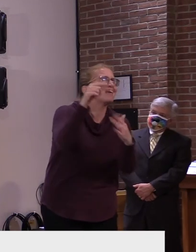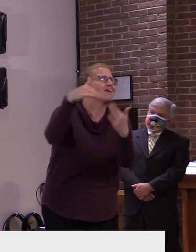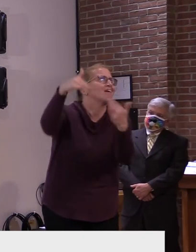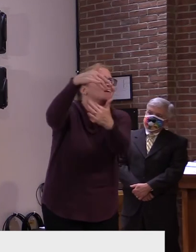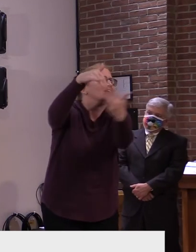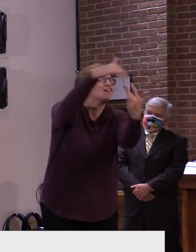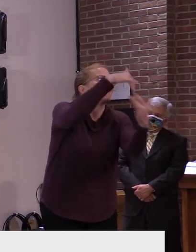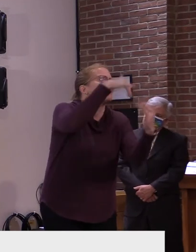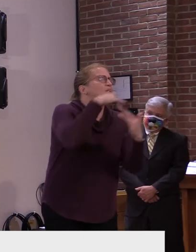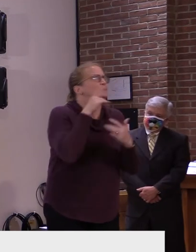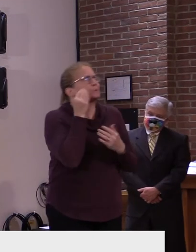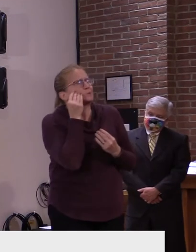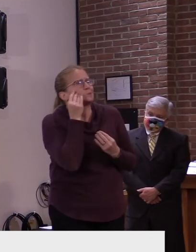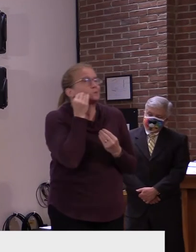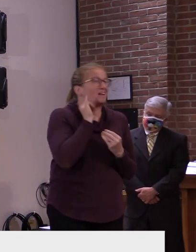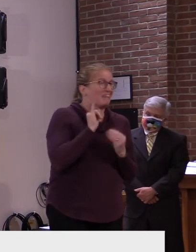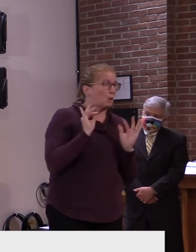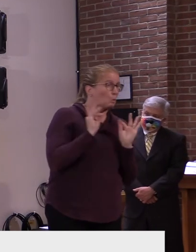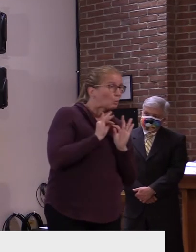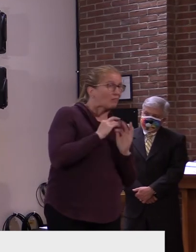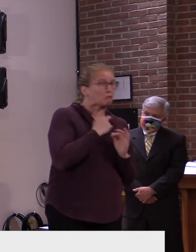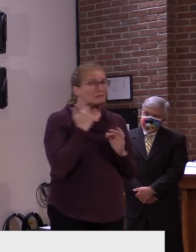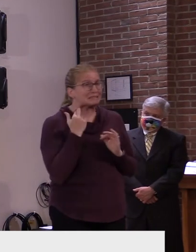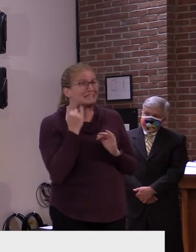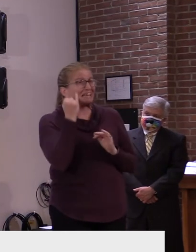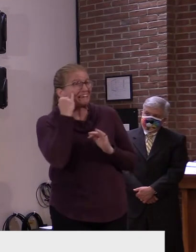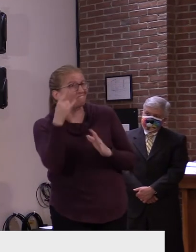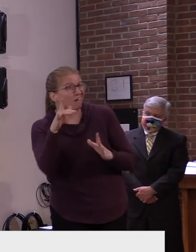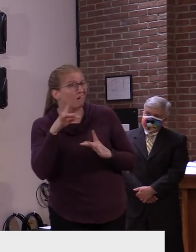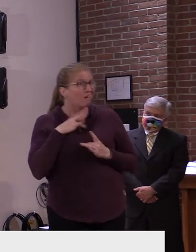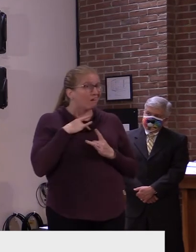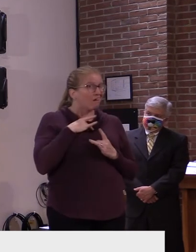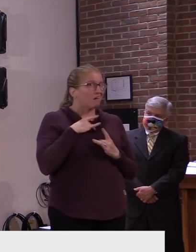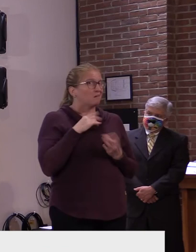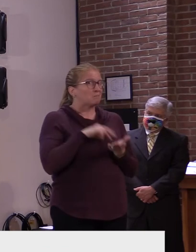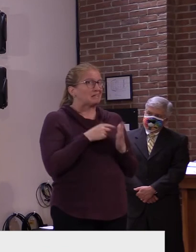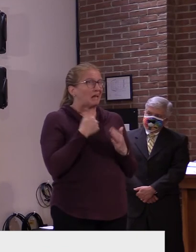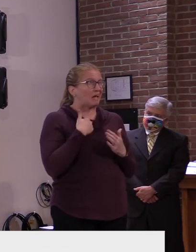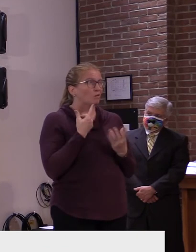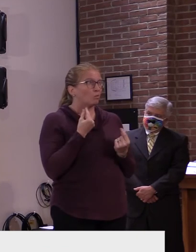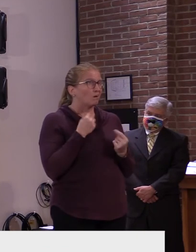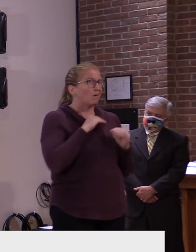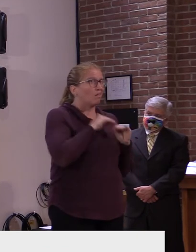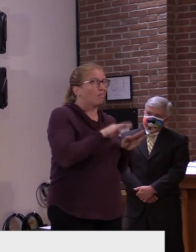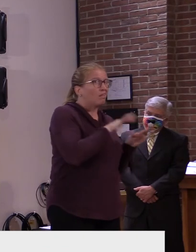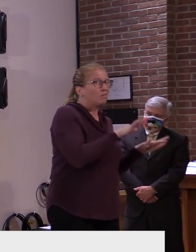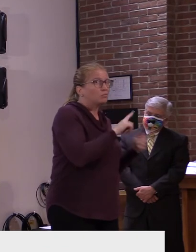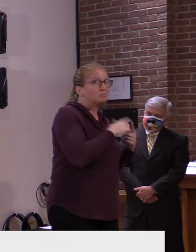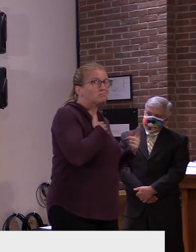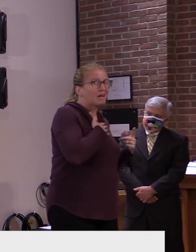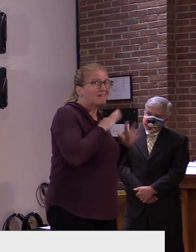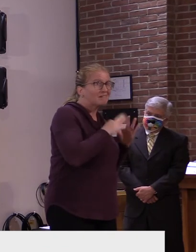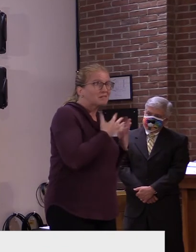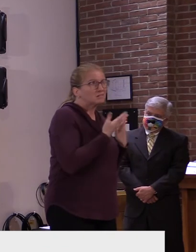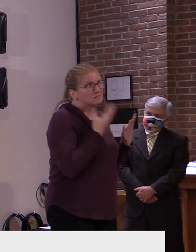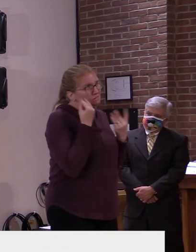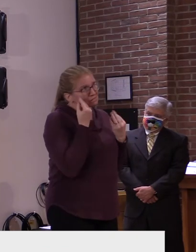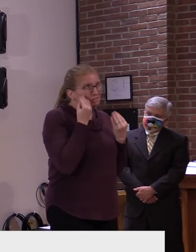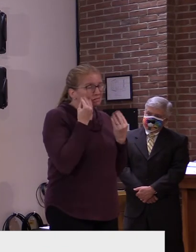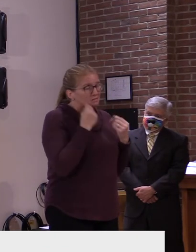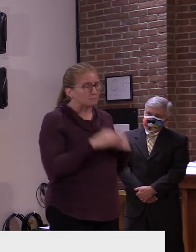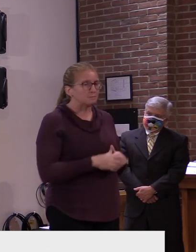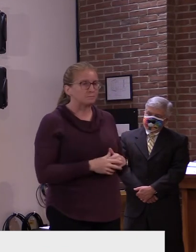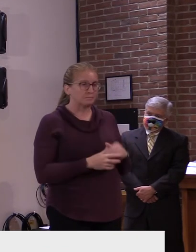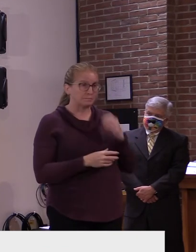but but again it's it could be risky at this point in time could we see an official reduction of the